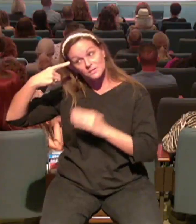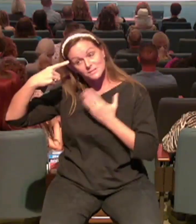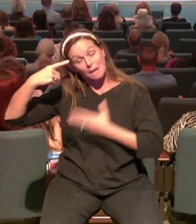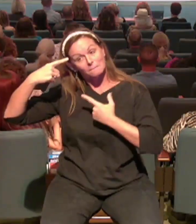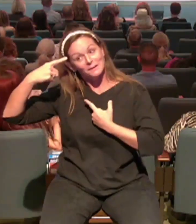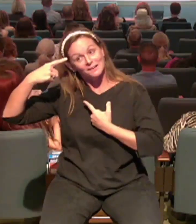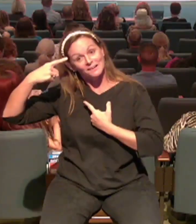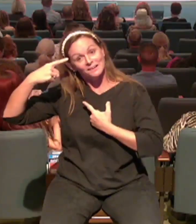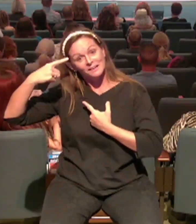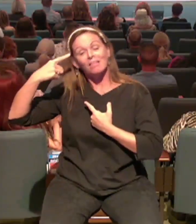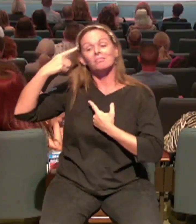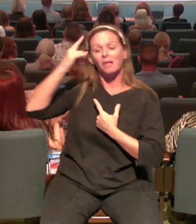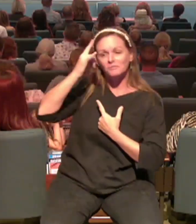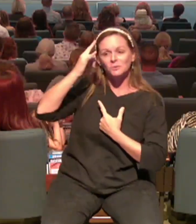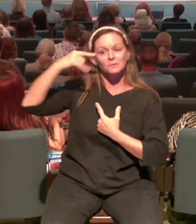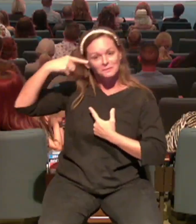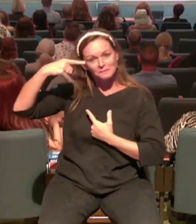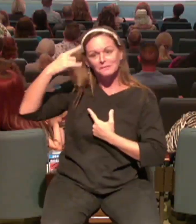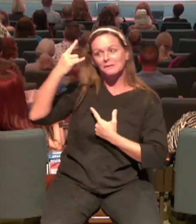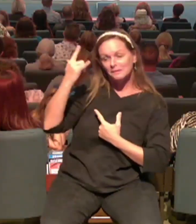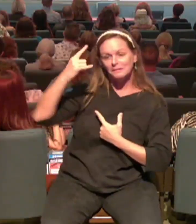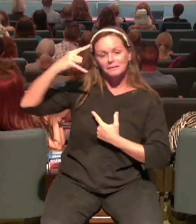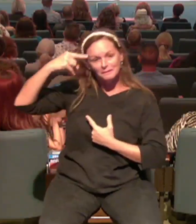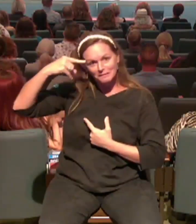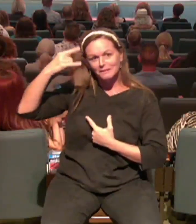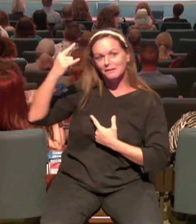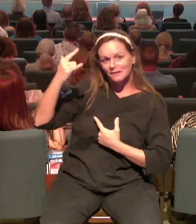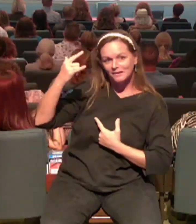says, go and sin no more.